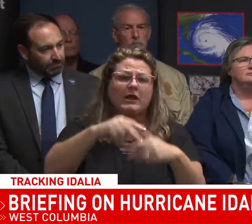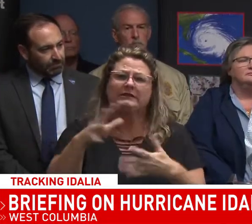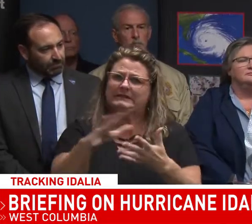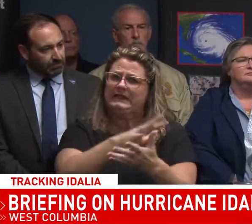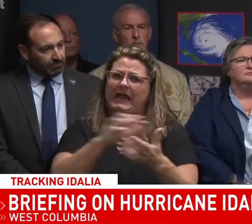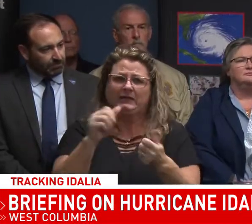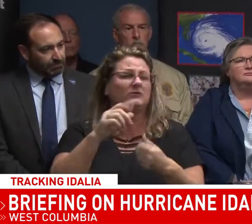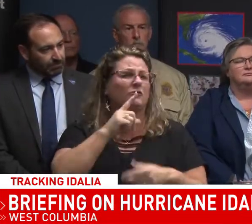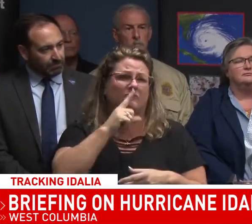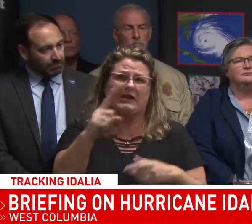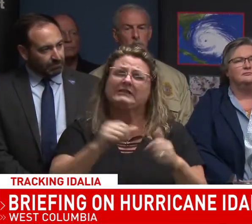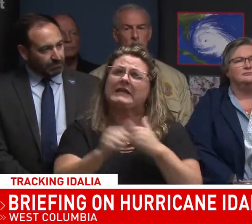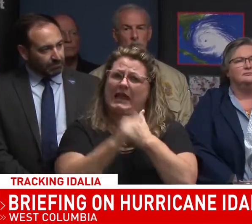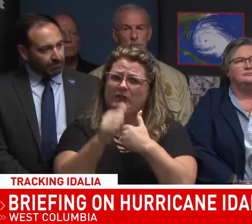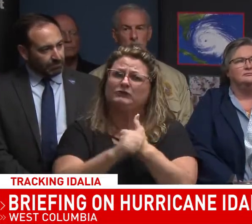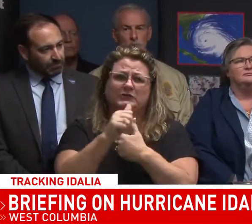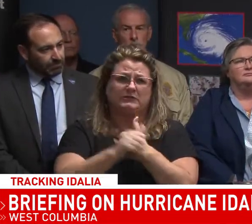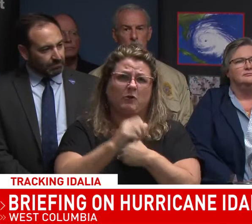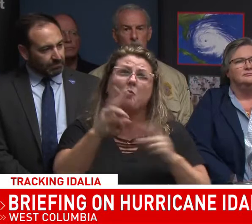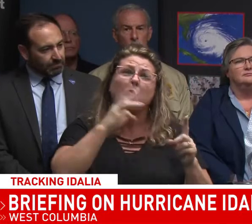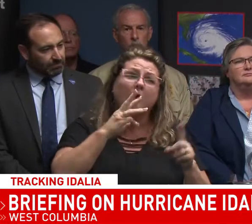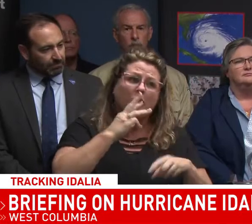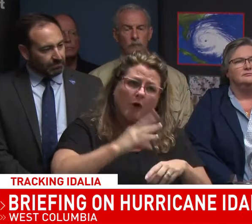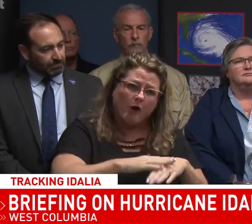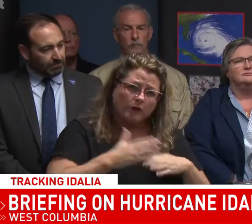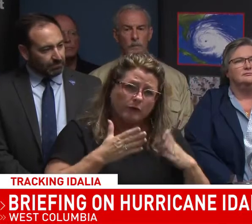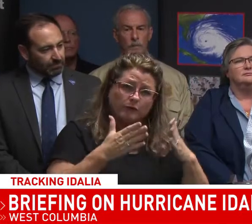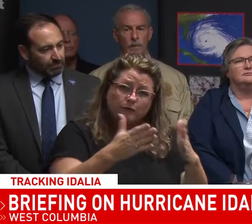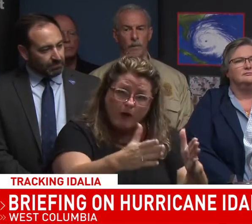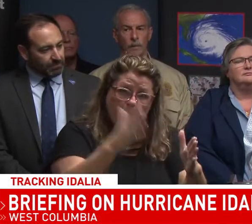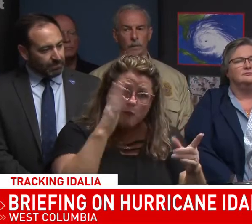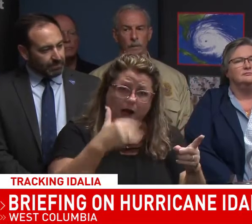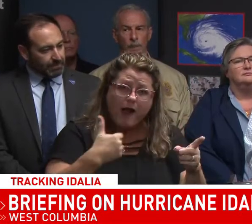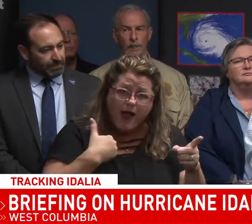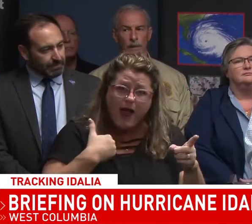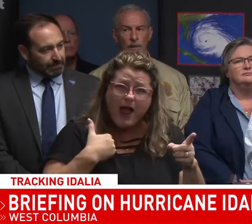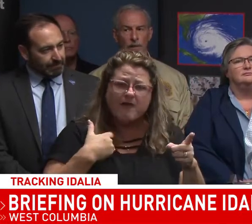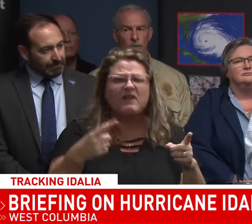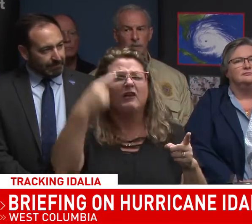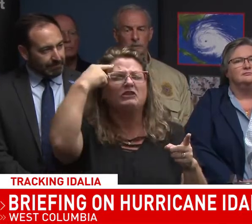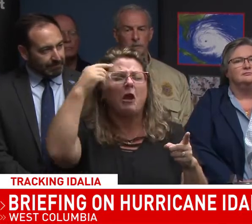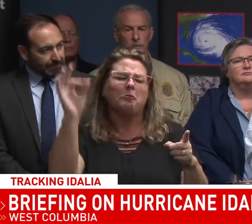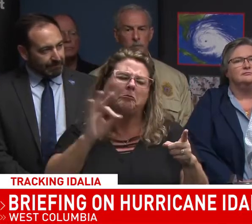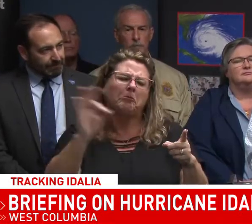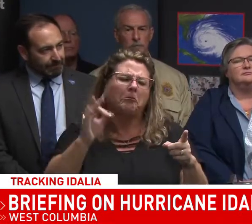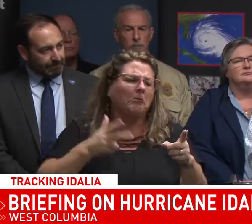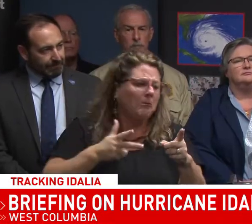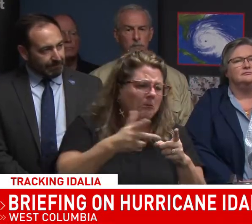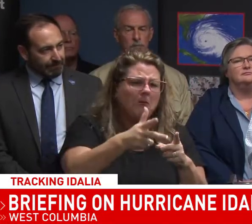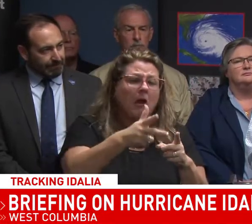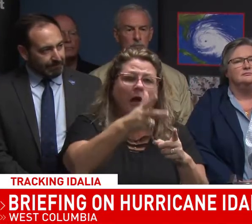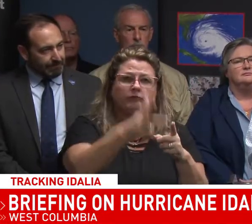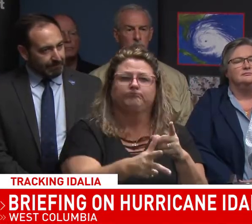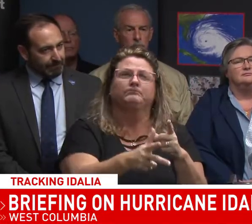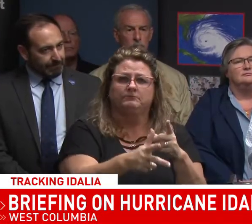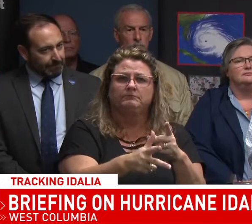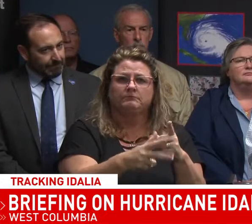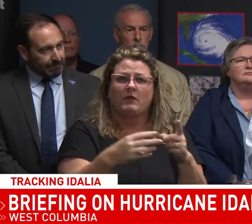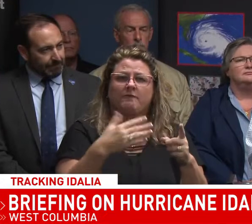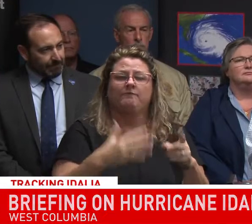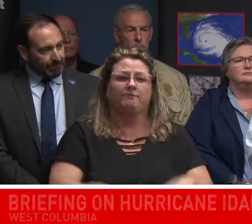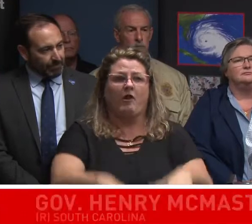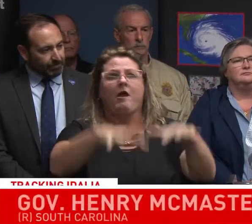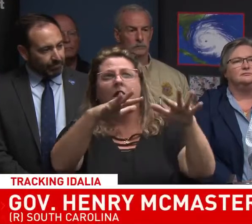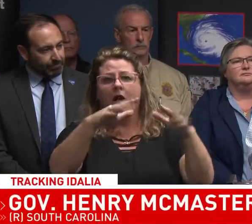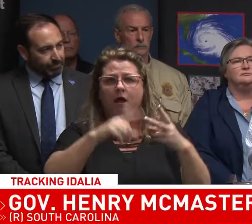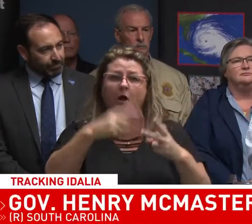water on the roads. There'll be water that does not appear to be deep. Your car could get flooded out. There could be a hole in the